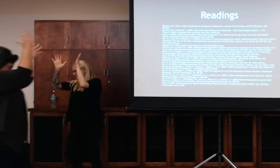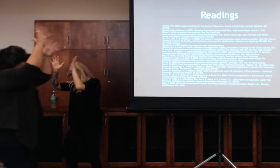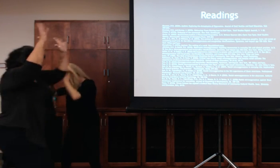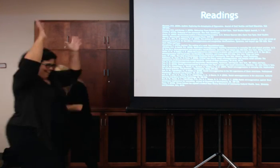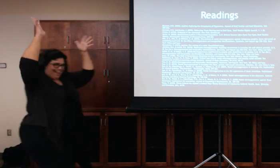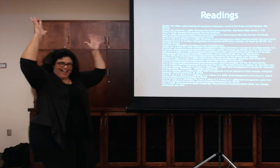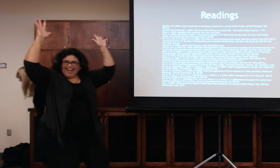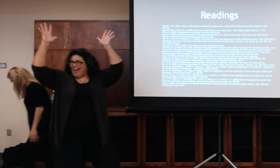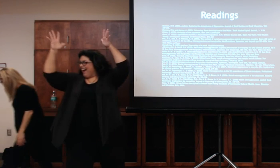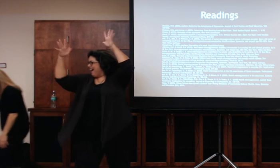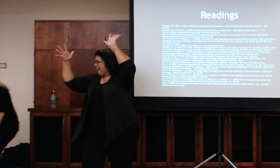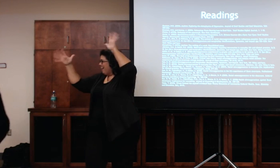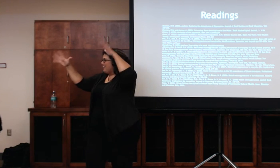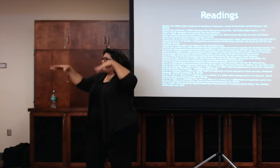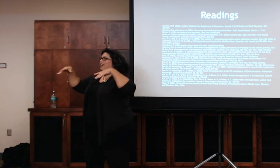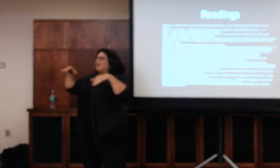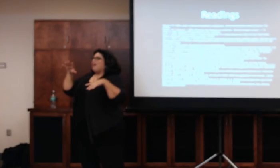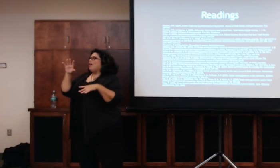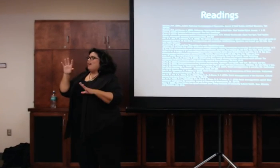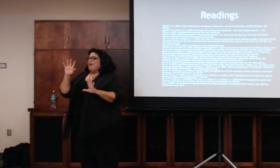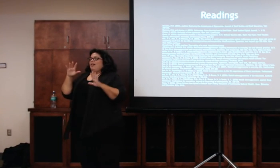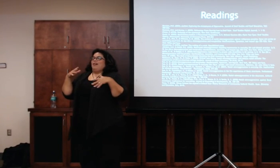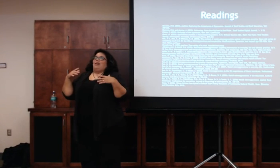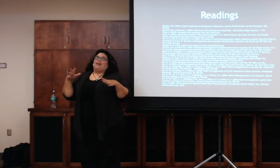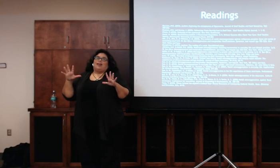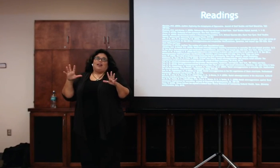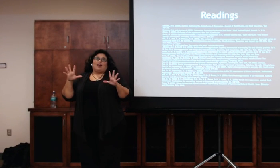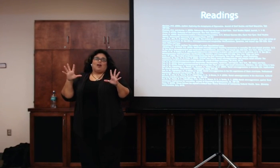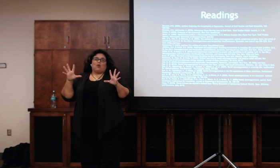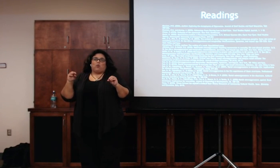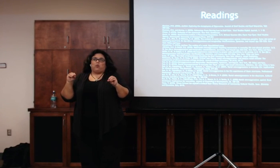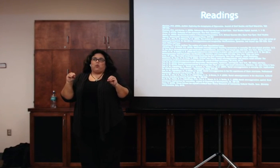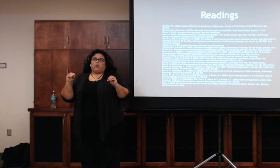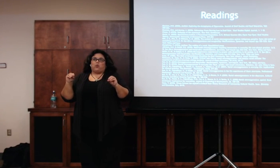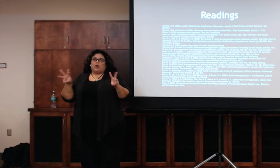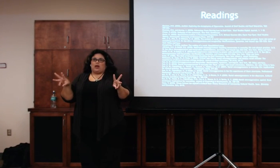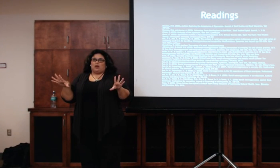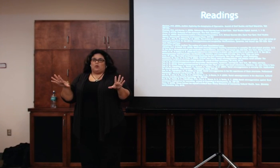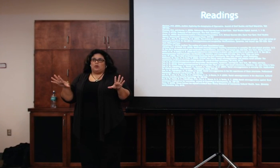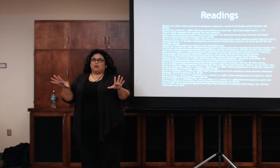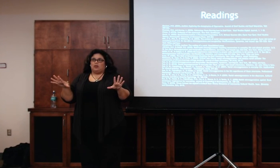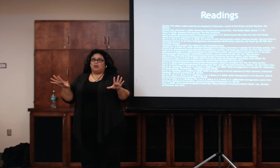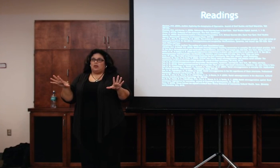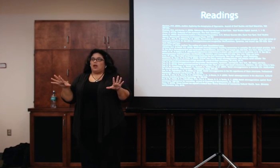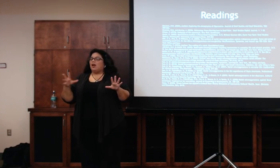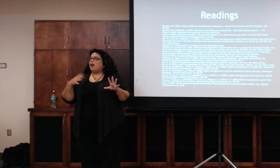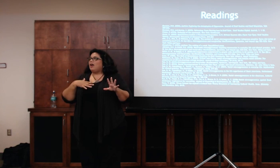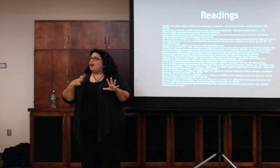important. All right, round of applause, amazing. Wow, just wow.